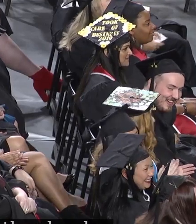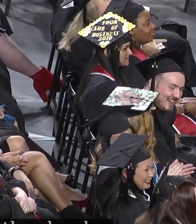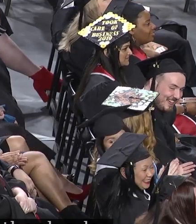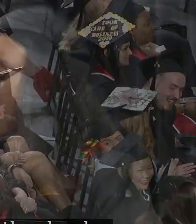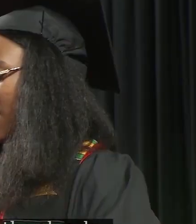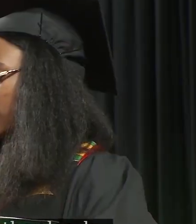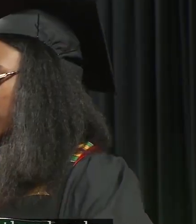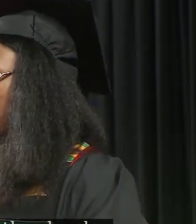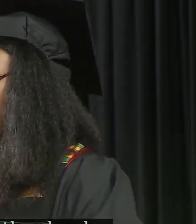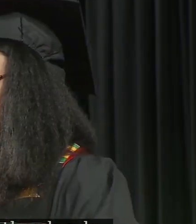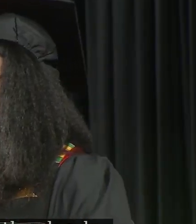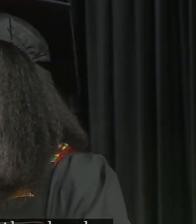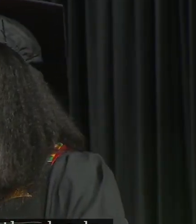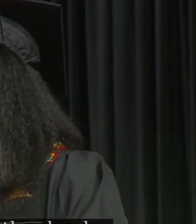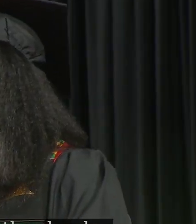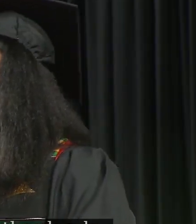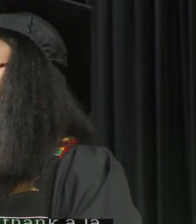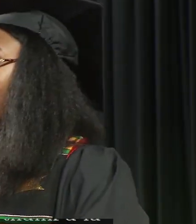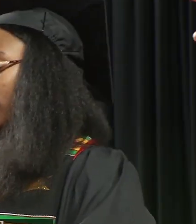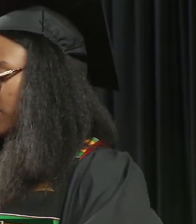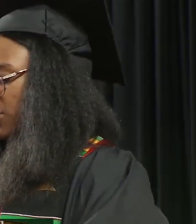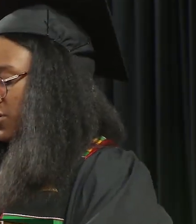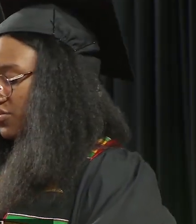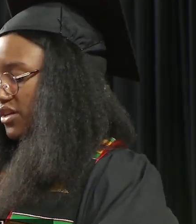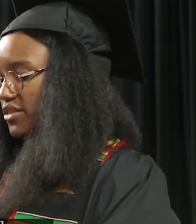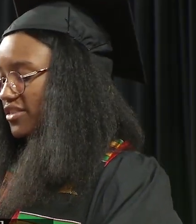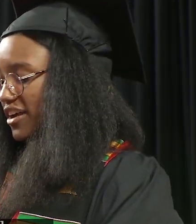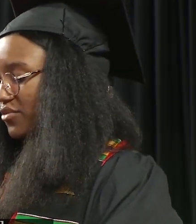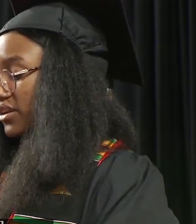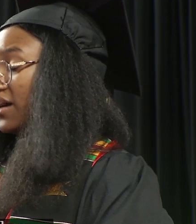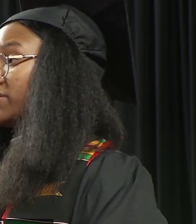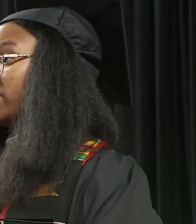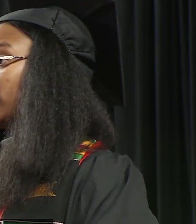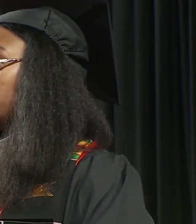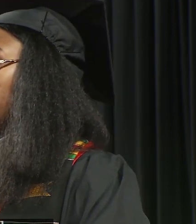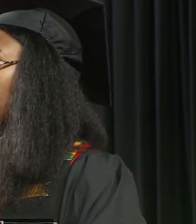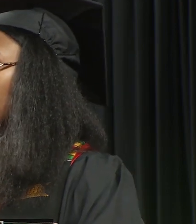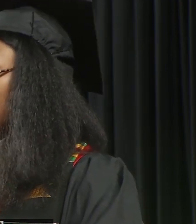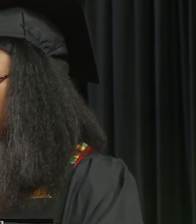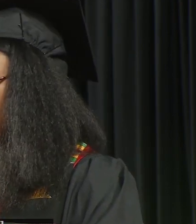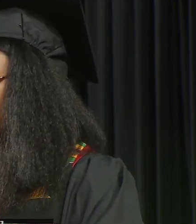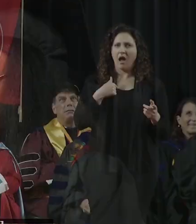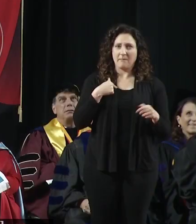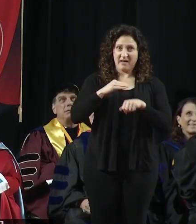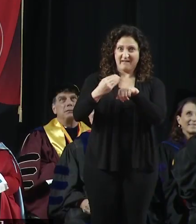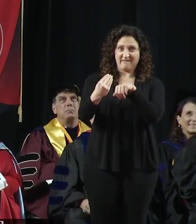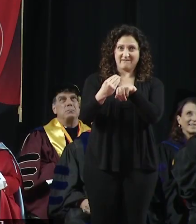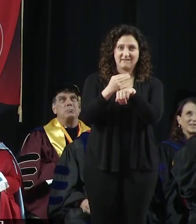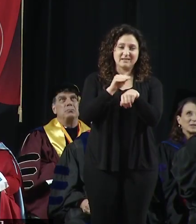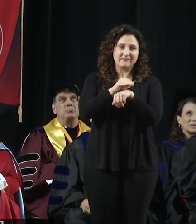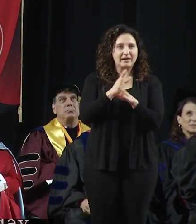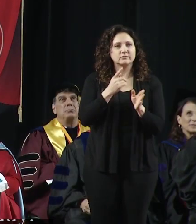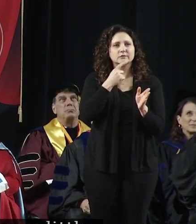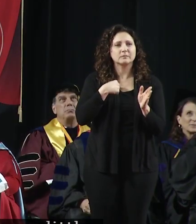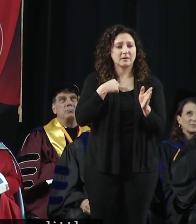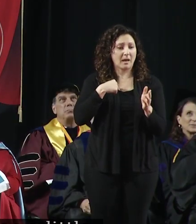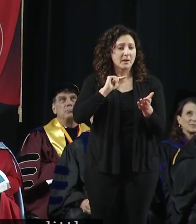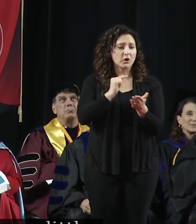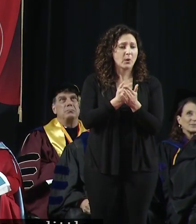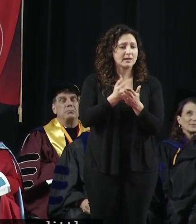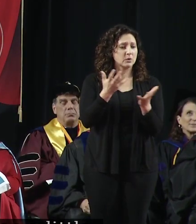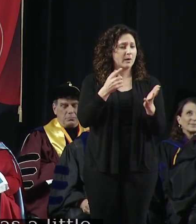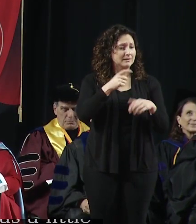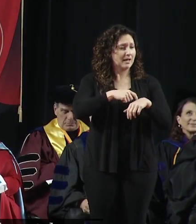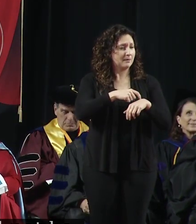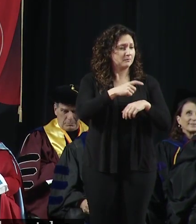Like some of you, I was a little disappointed when my advisor told me that I would not be graduating on time. I felt like I was